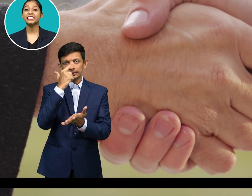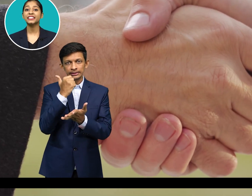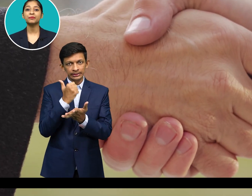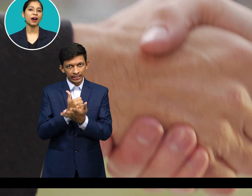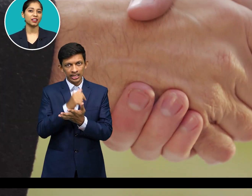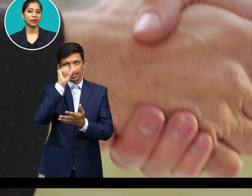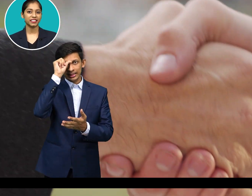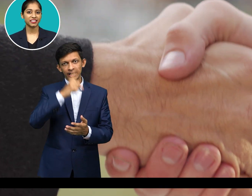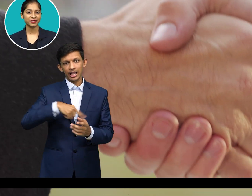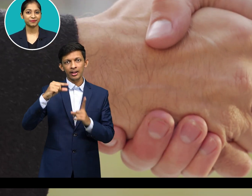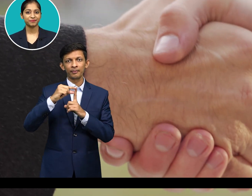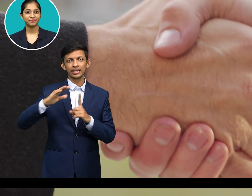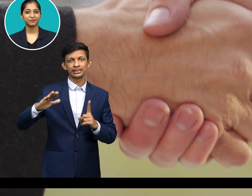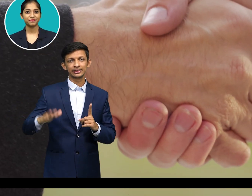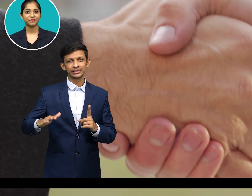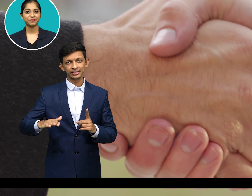the Indian Parliament.